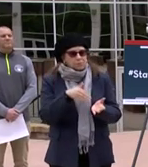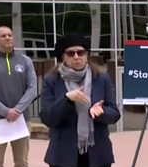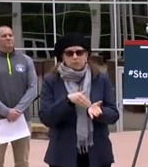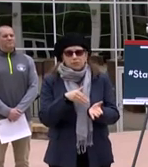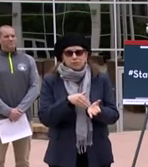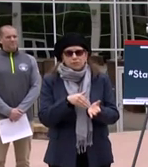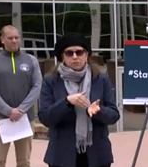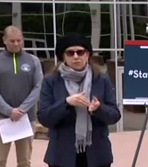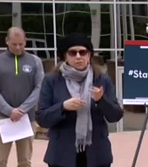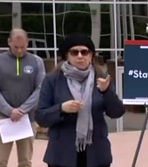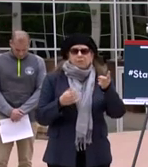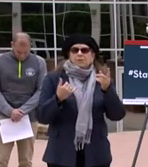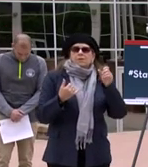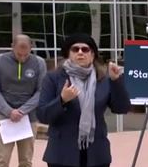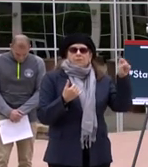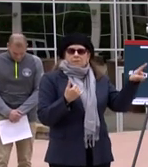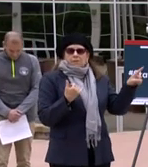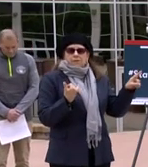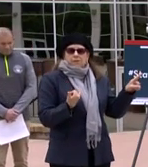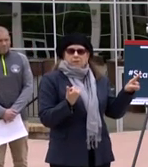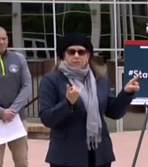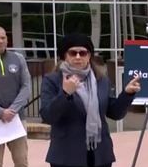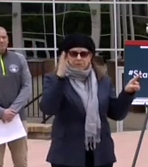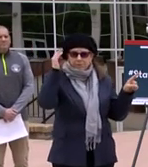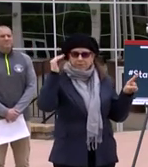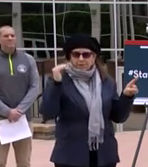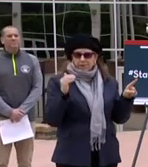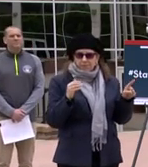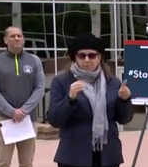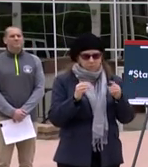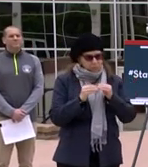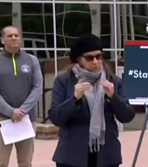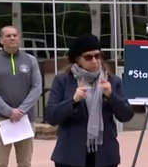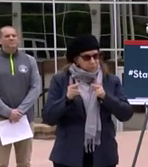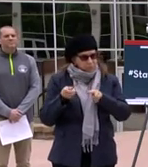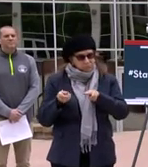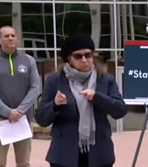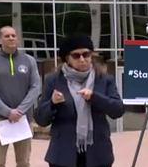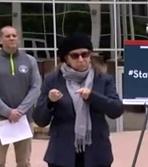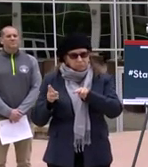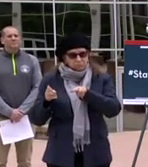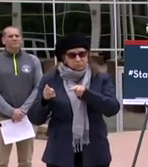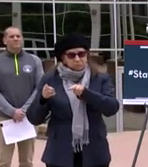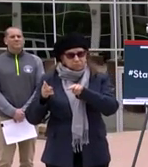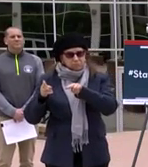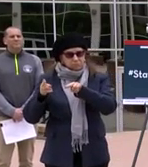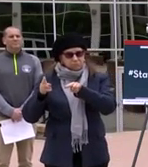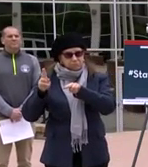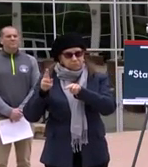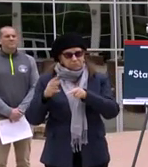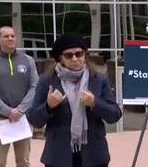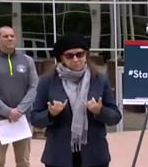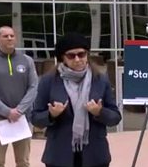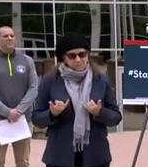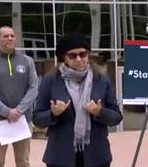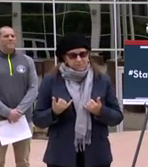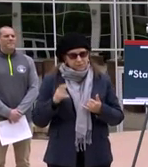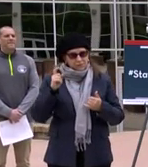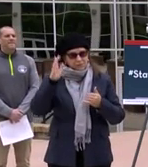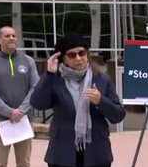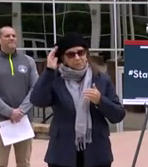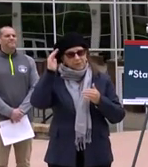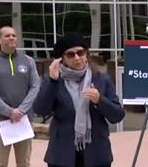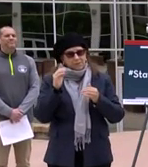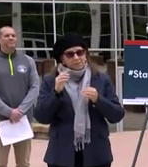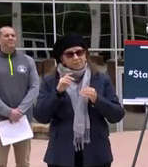that you're expecting a peak in medical surge in early May. Does that mean that residents should expect all these restrictions to continue into May? Actually,